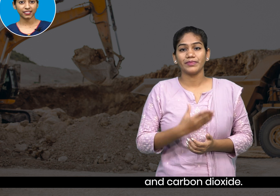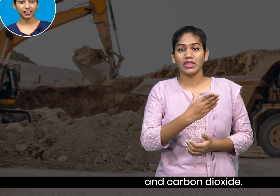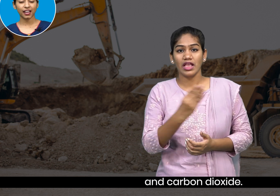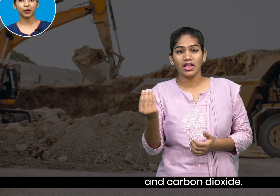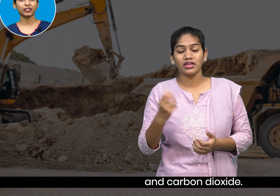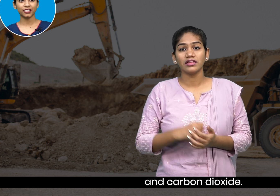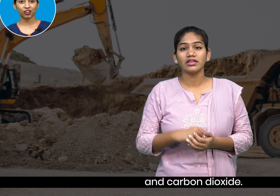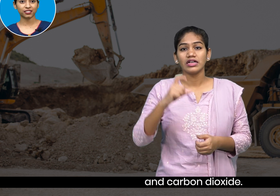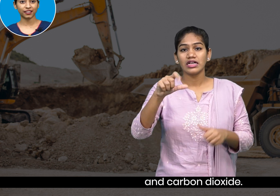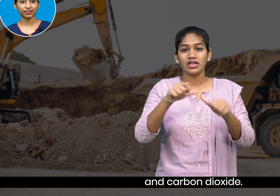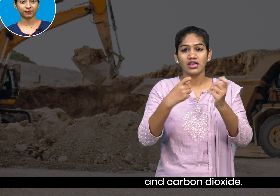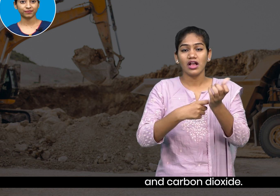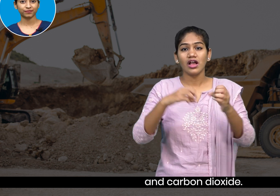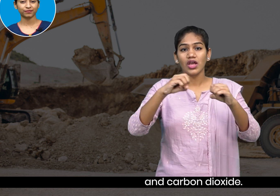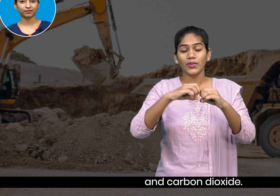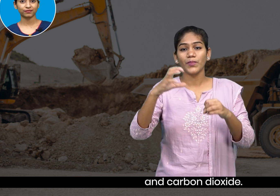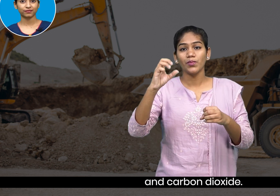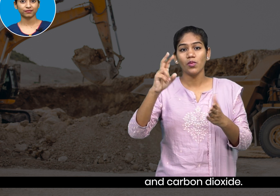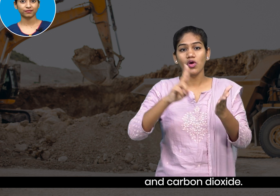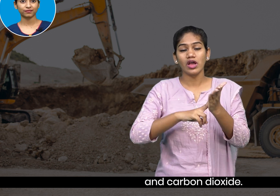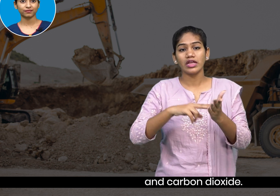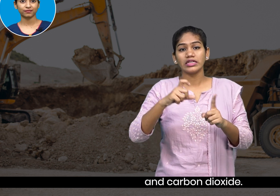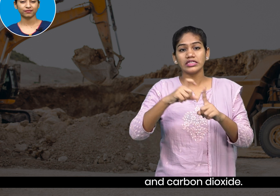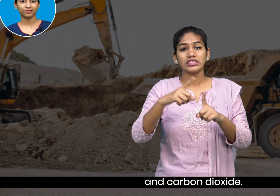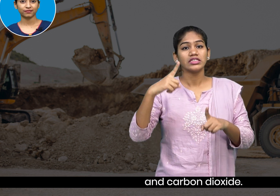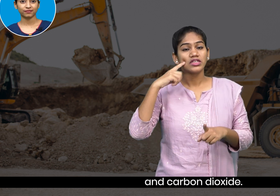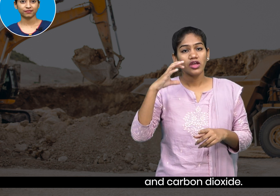and carbon dioxide.